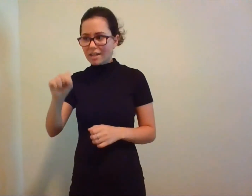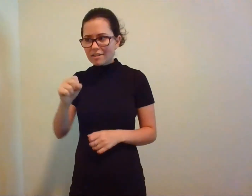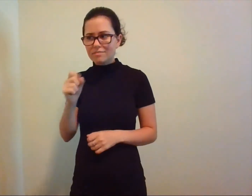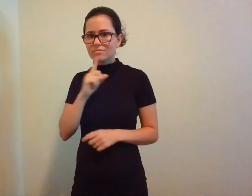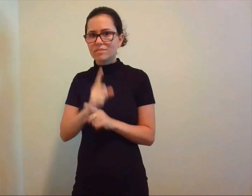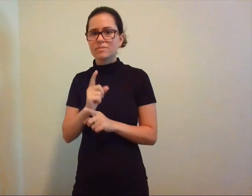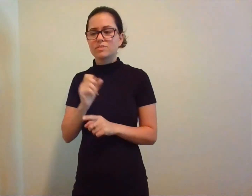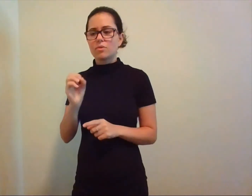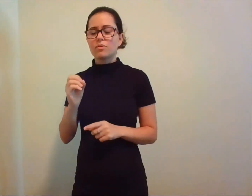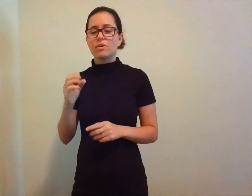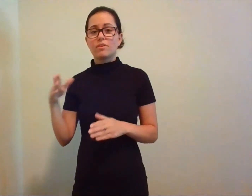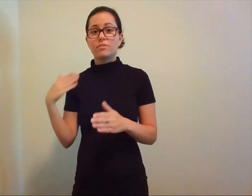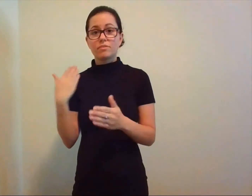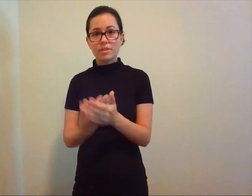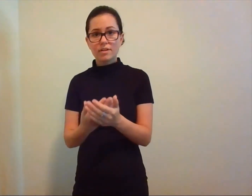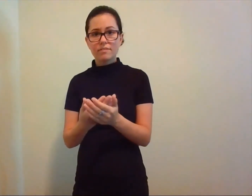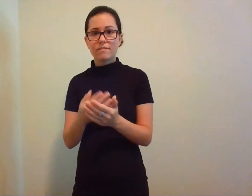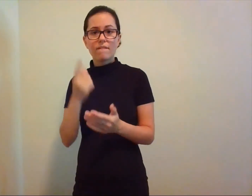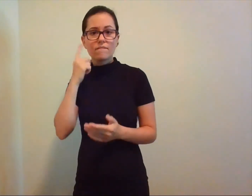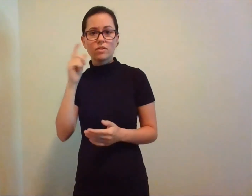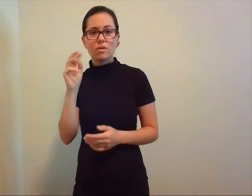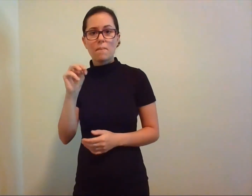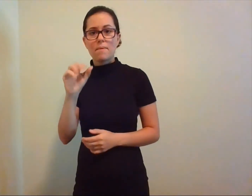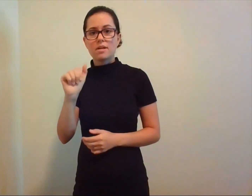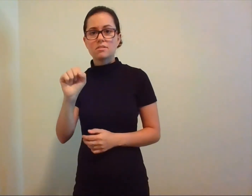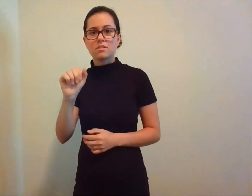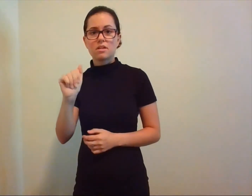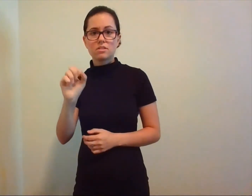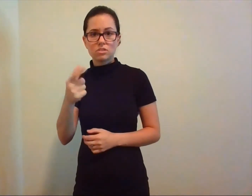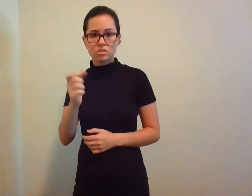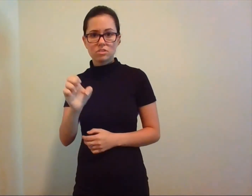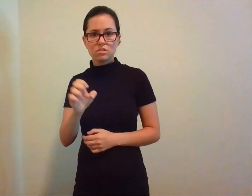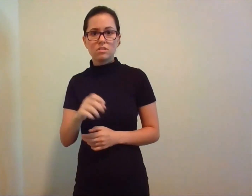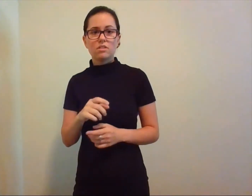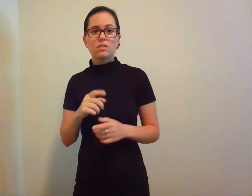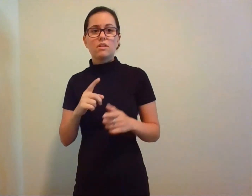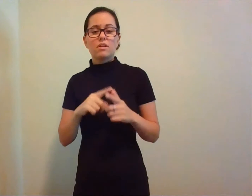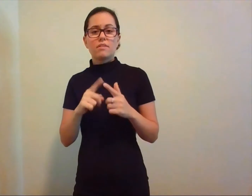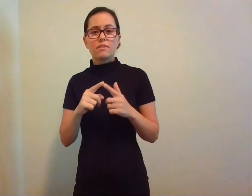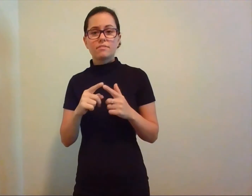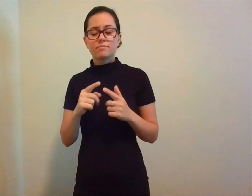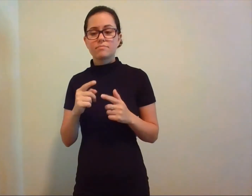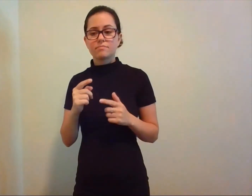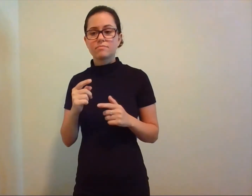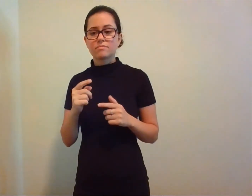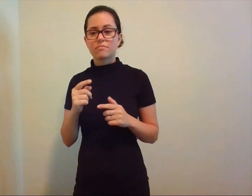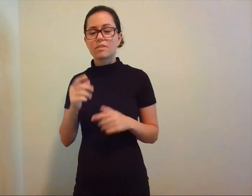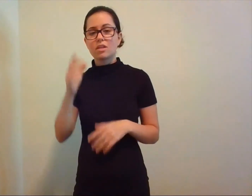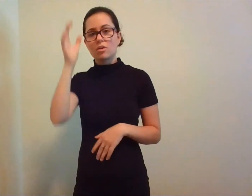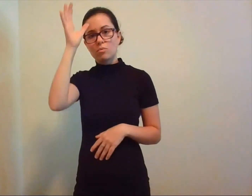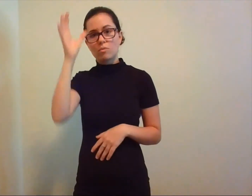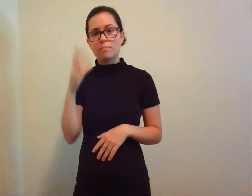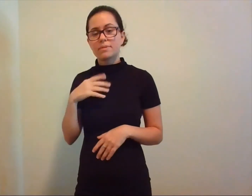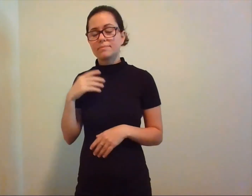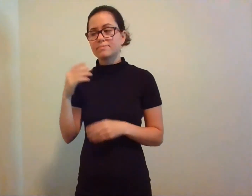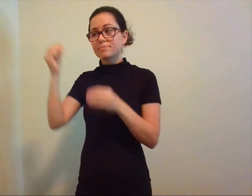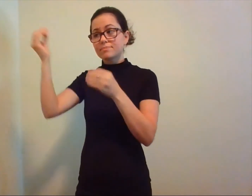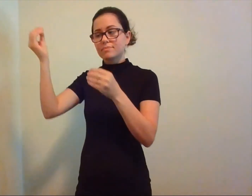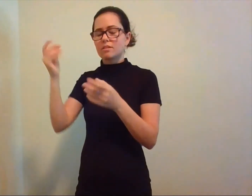9 o'clock massage or whatever. And she's like, I need to inform you that we only have male masseuses available. Is that